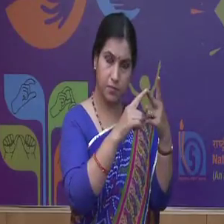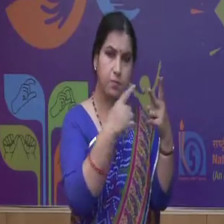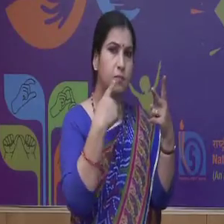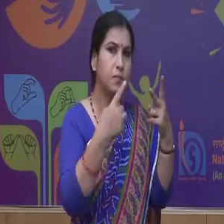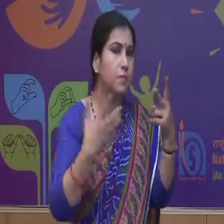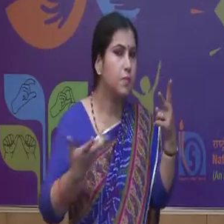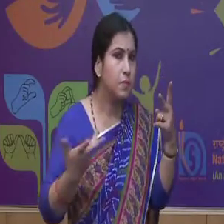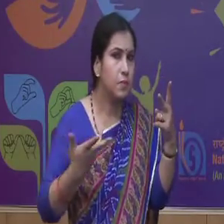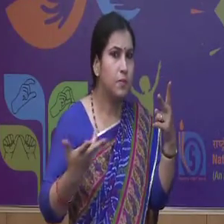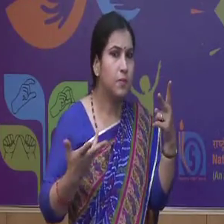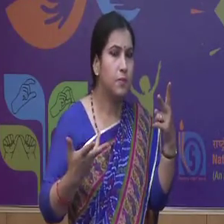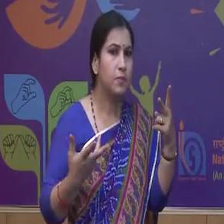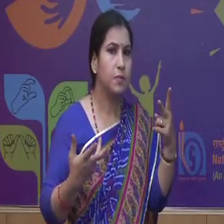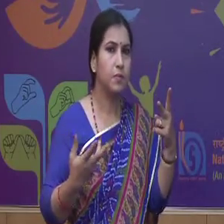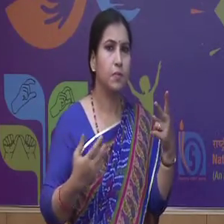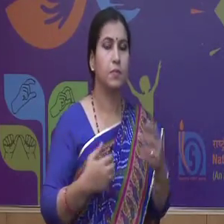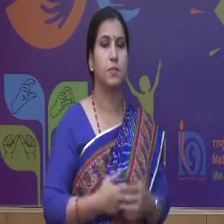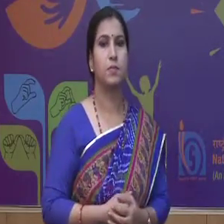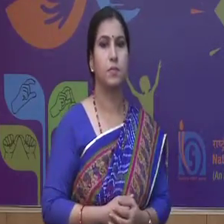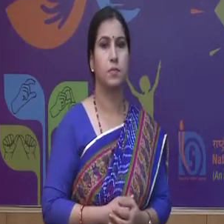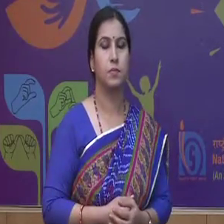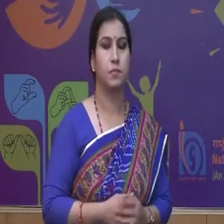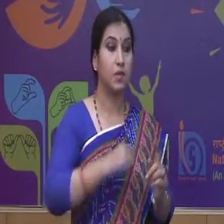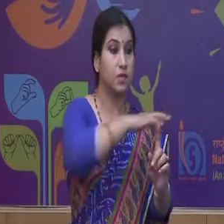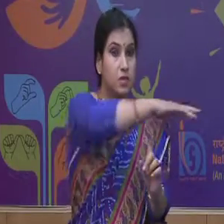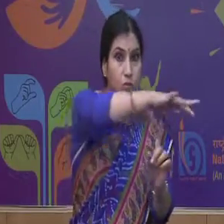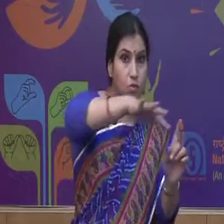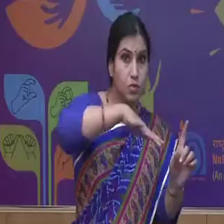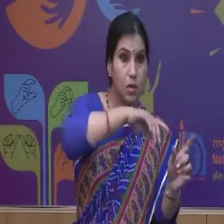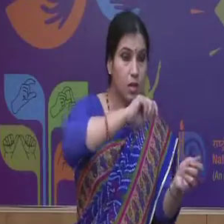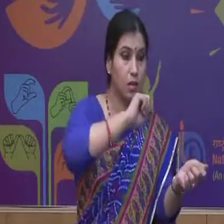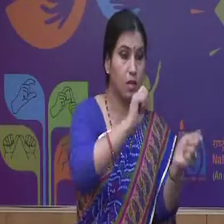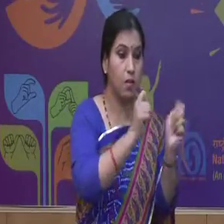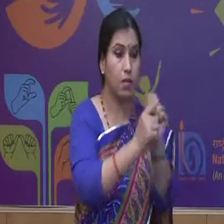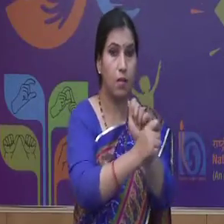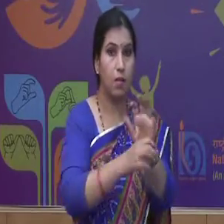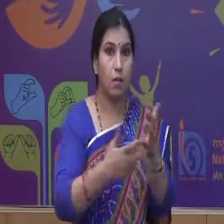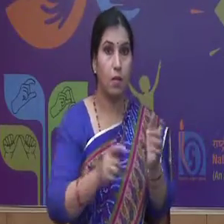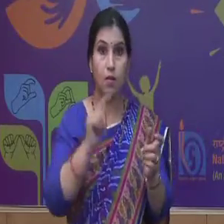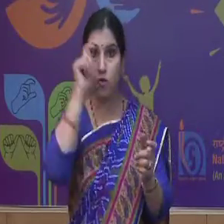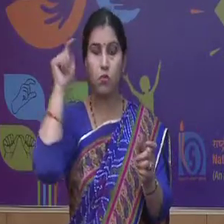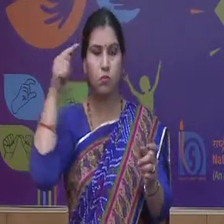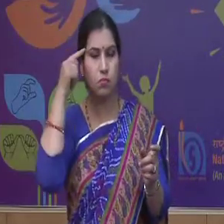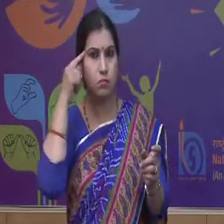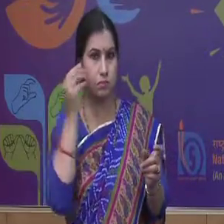Second point we discussed was social reforms introduced by the British in